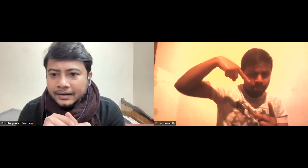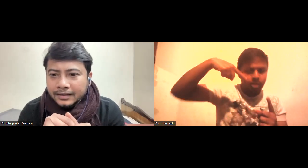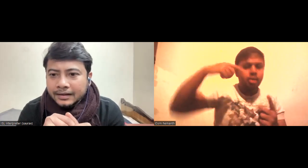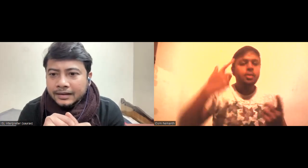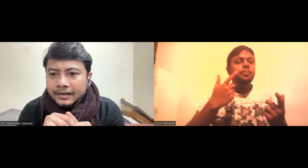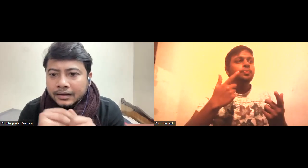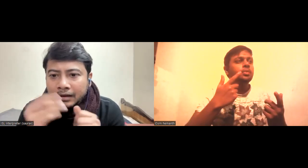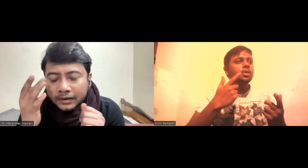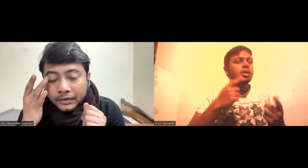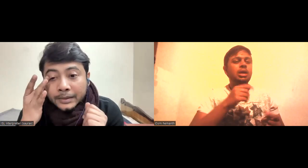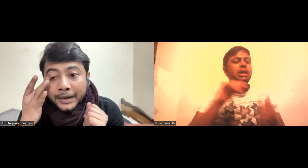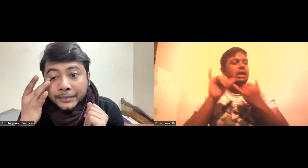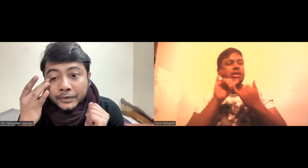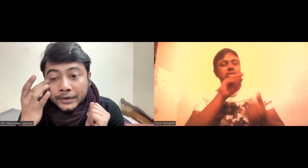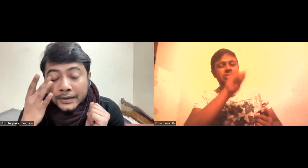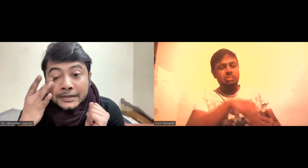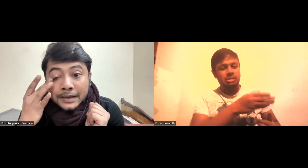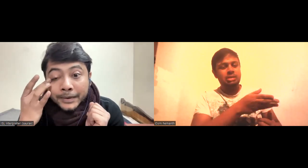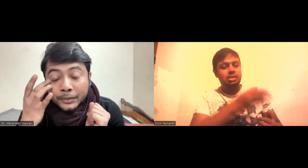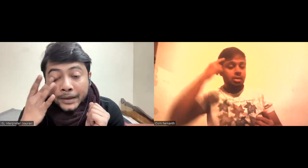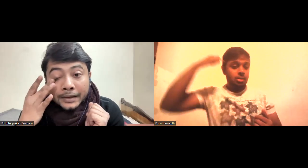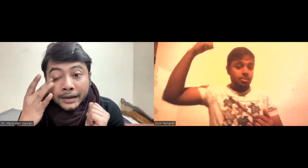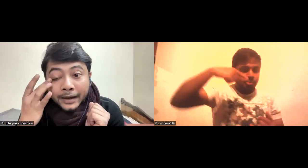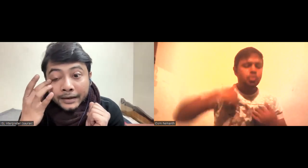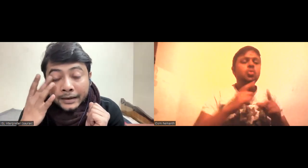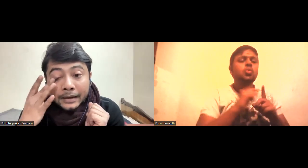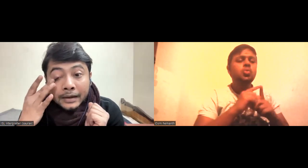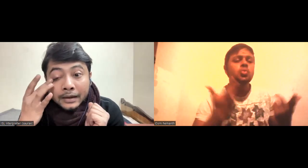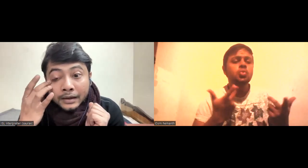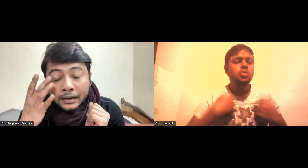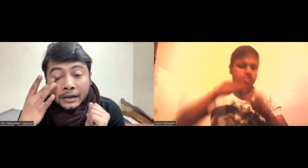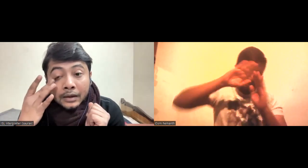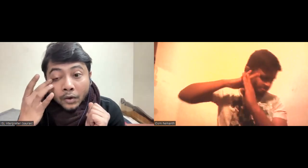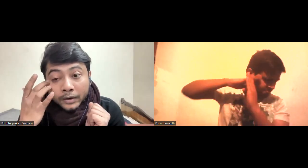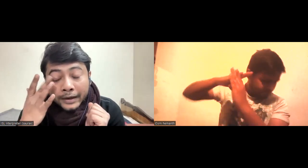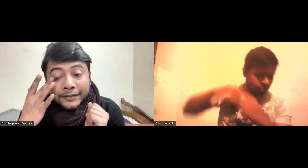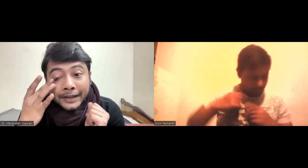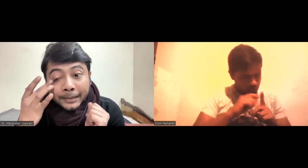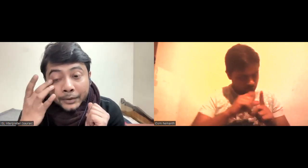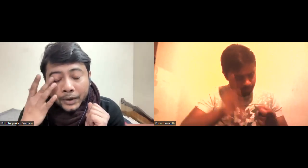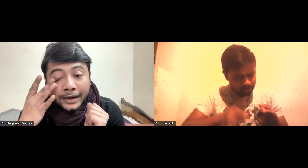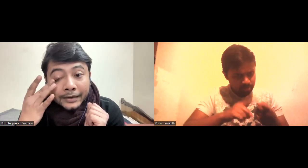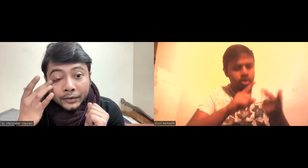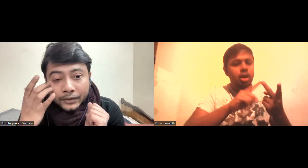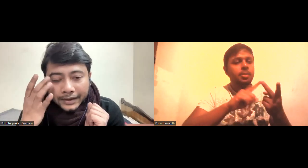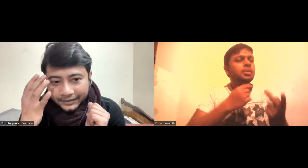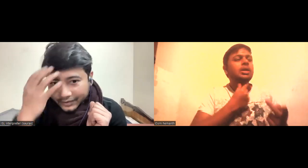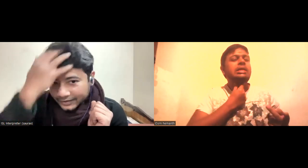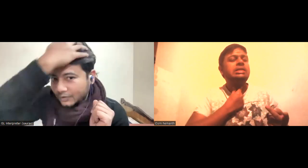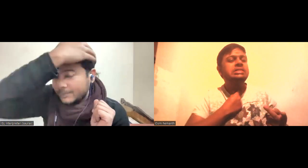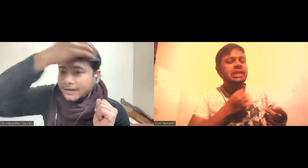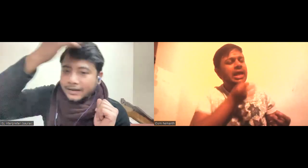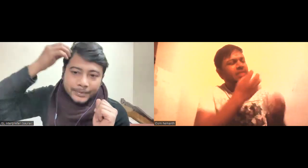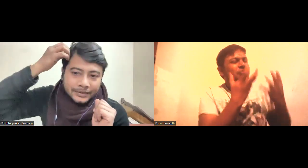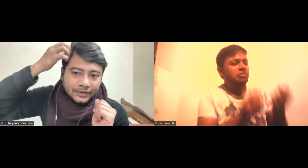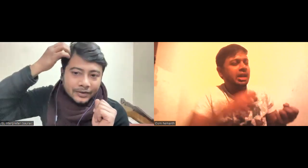And, sometimes, these things come into my head. Or if they come into our head, that, this